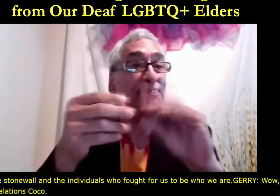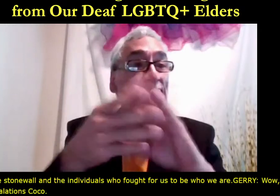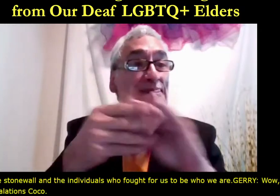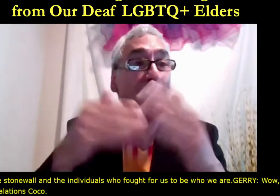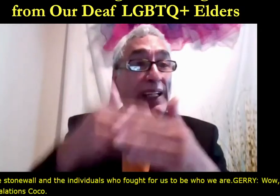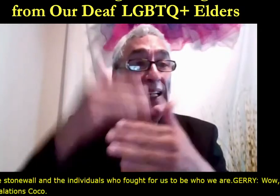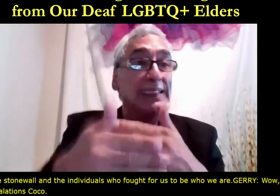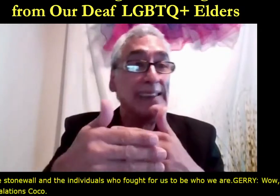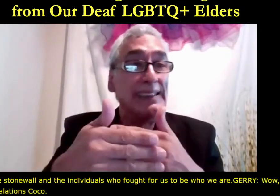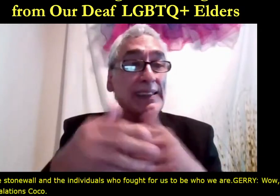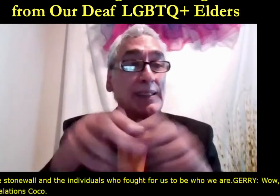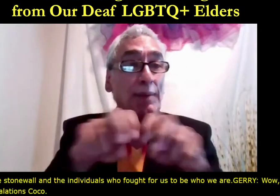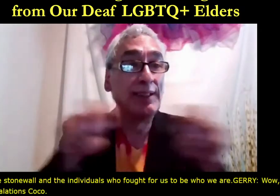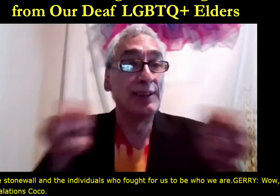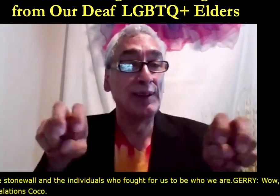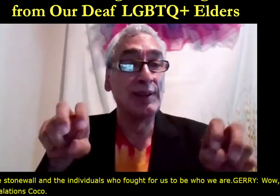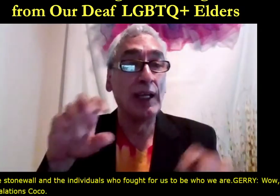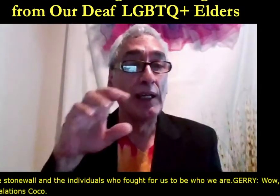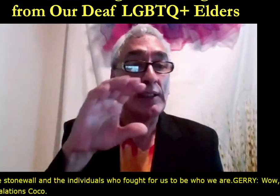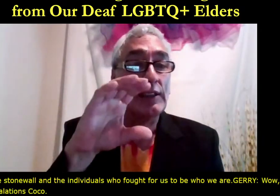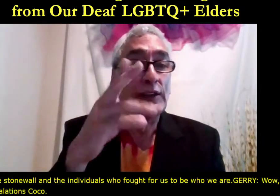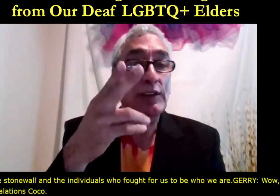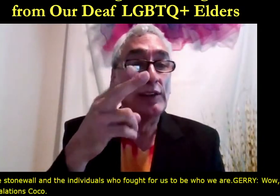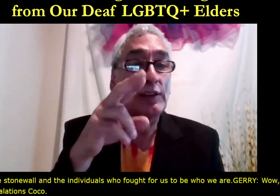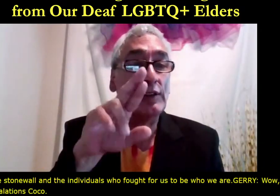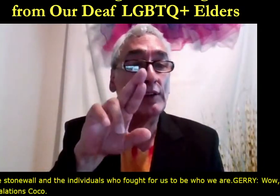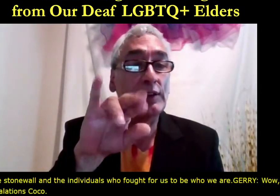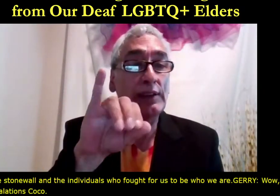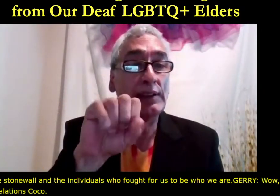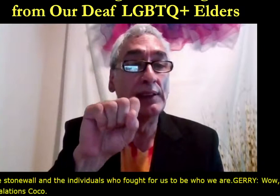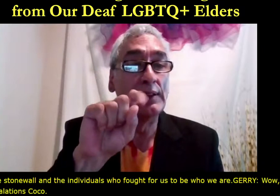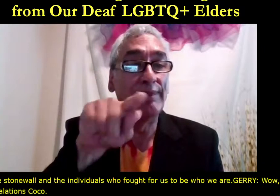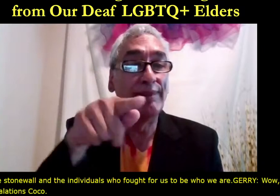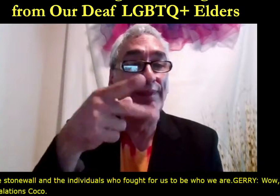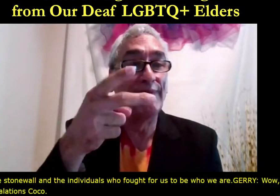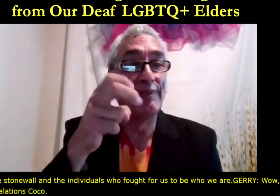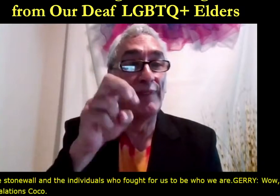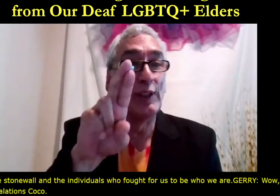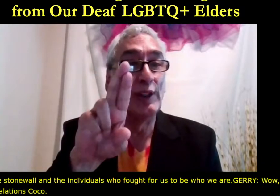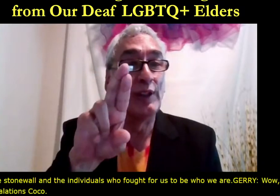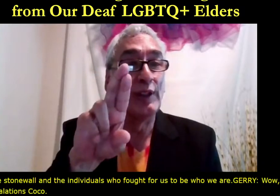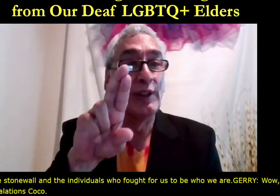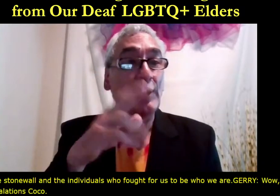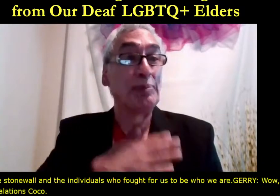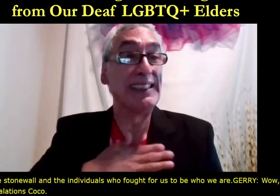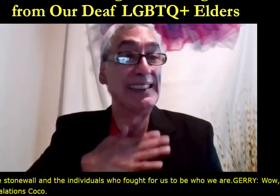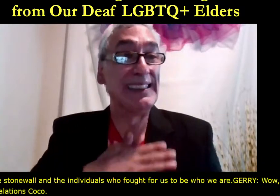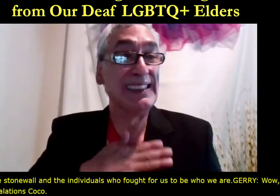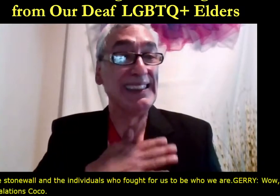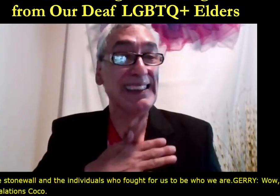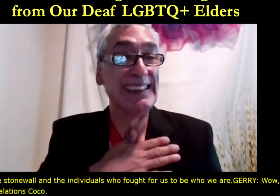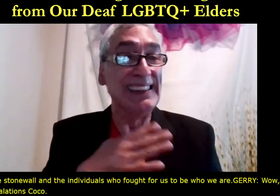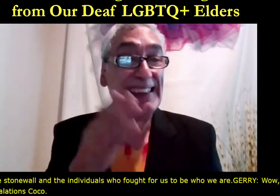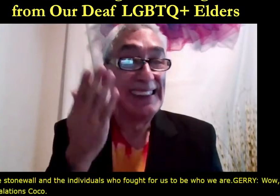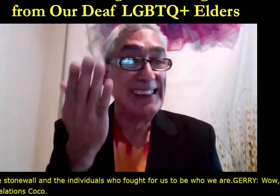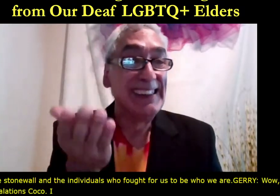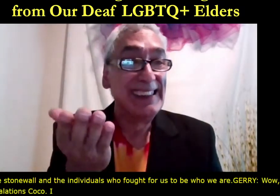and now our next panelist is uh christopher come on up